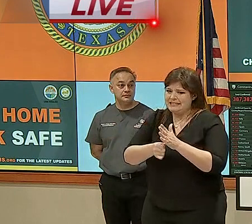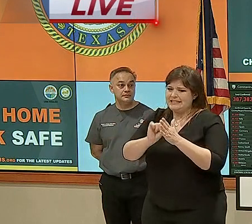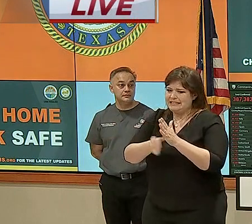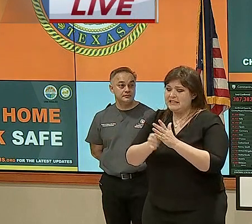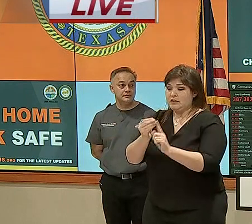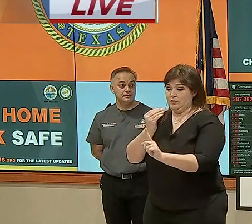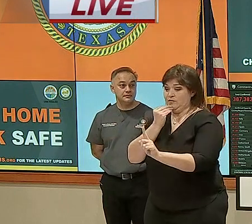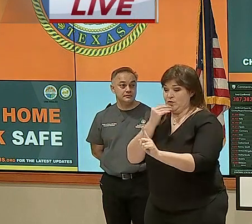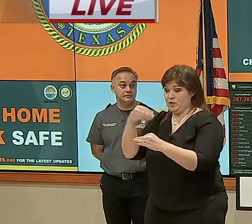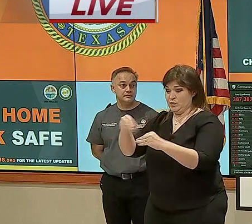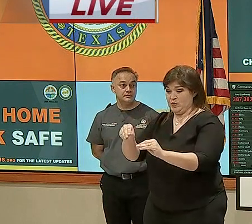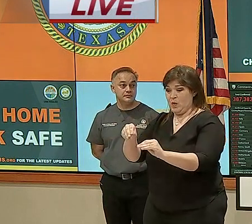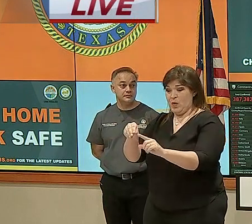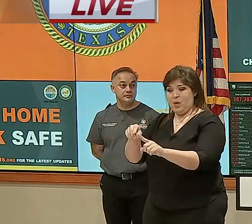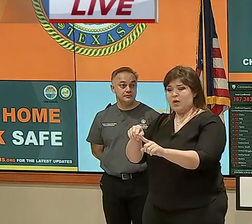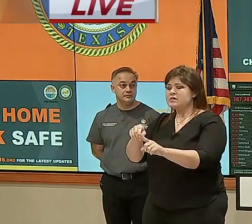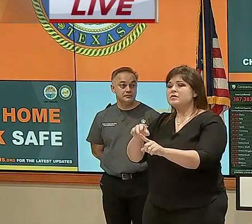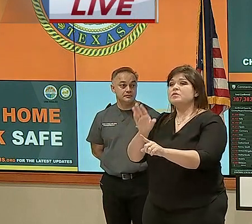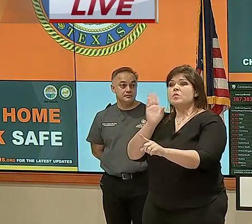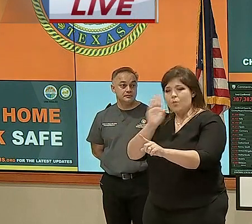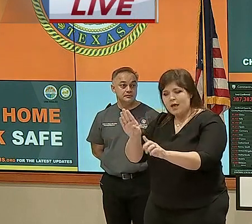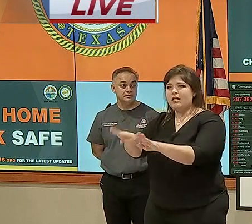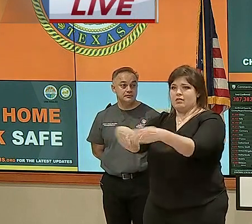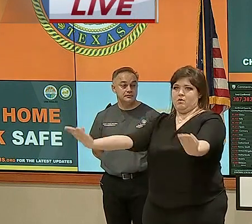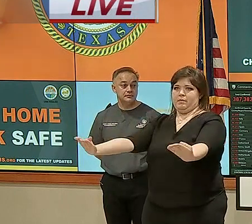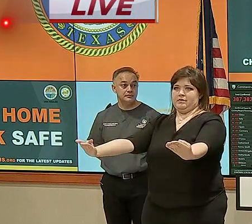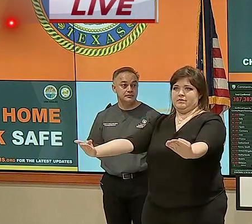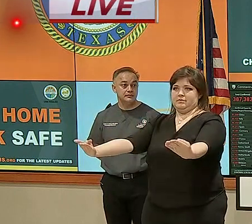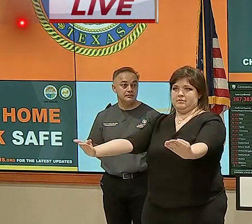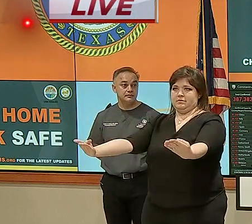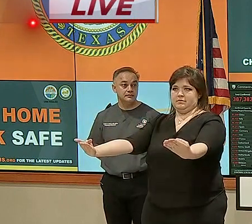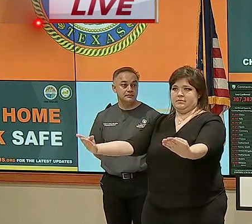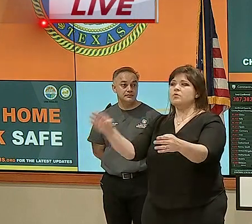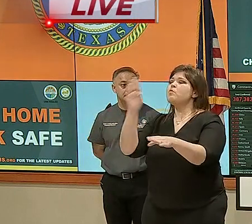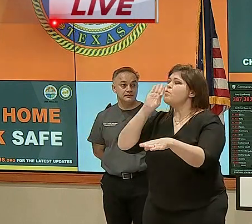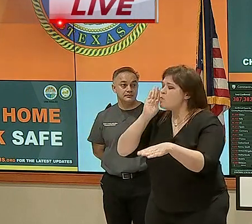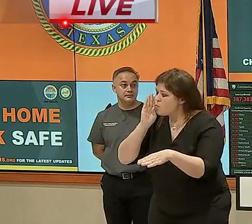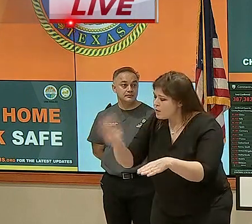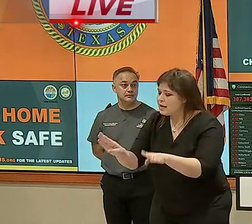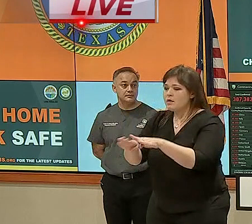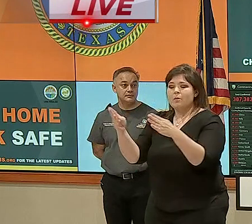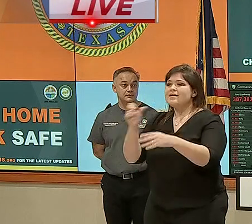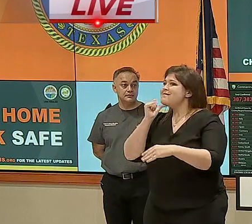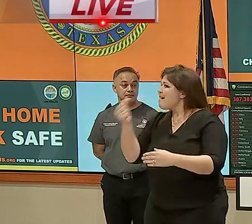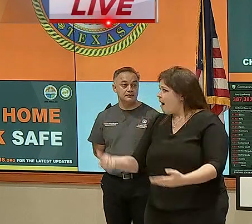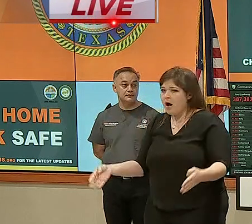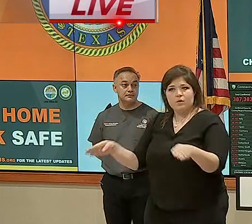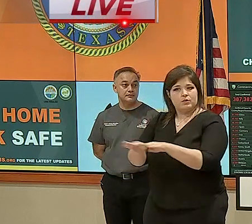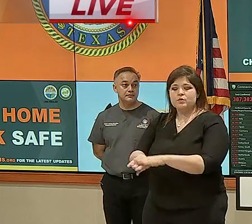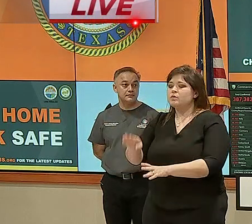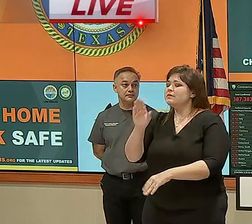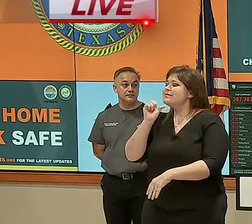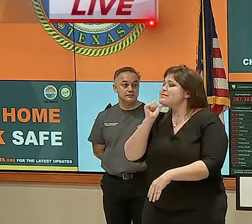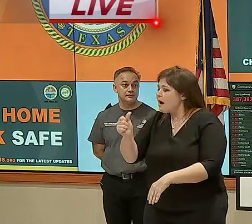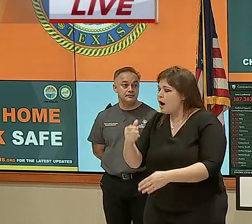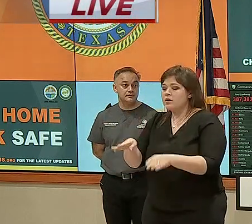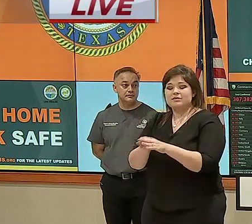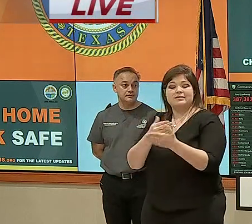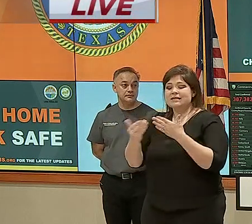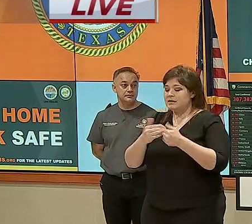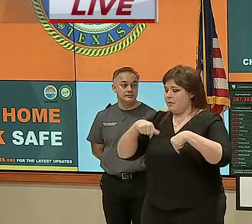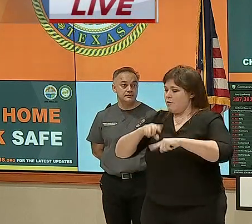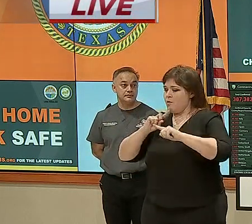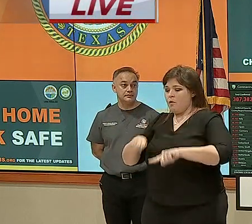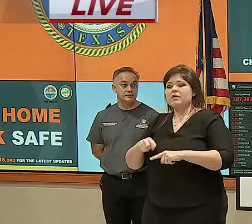grocery stores would not shut down. And they are not shutting down, even with this order.